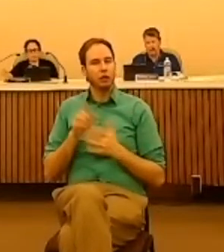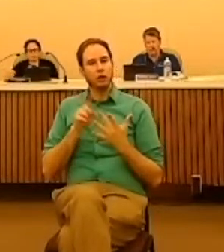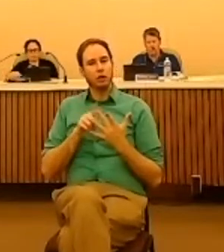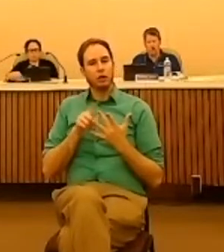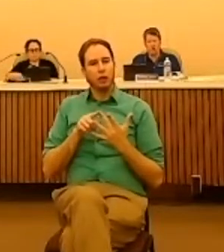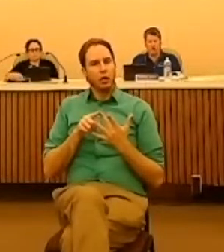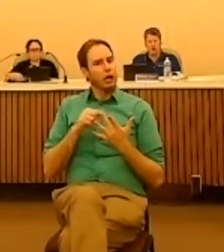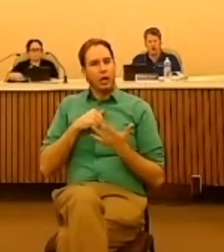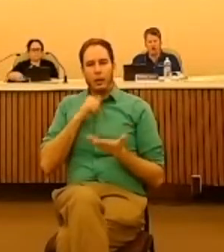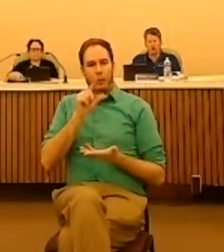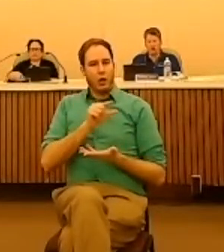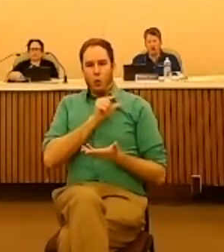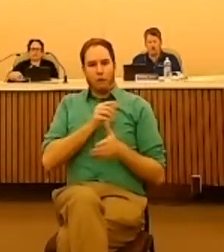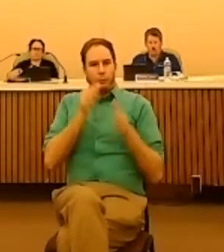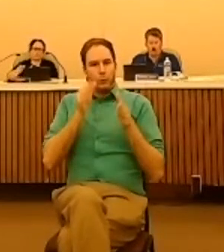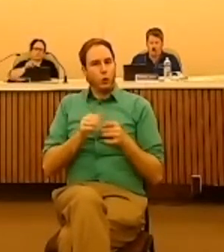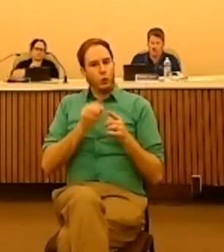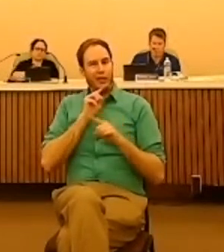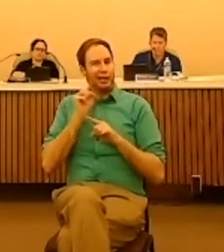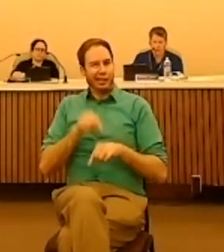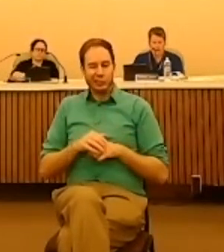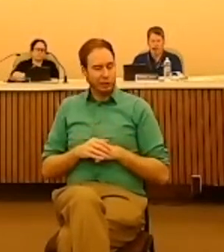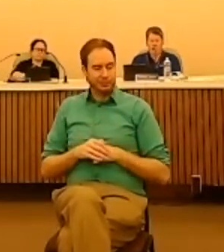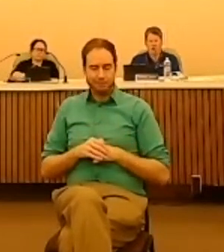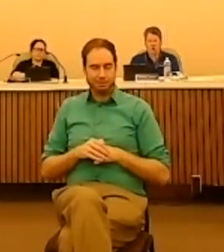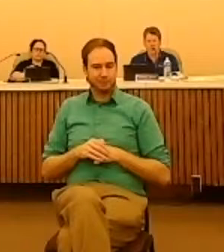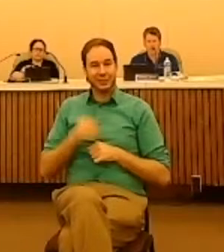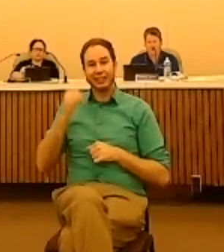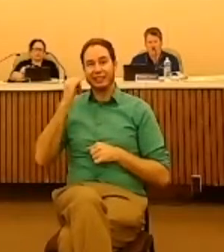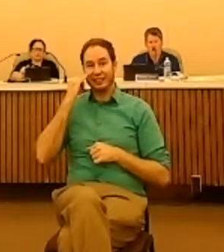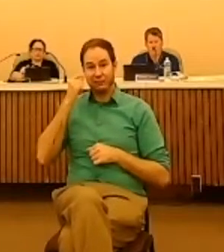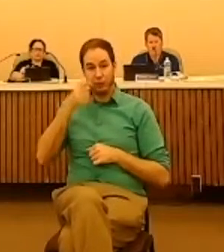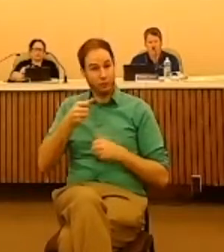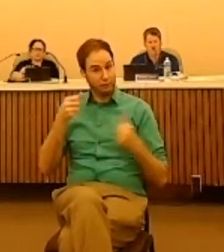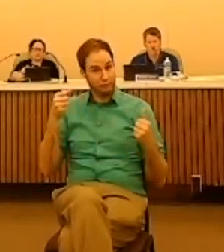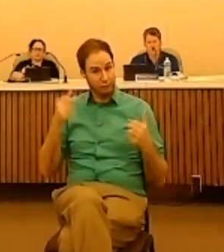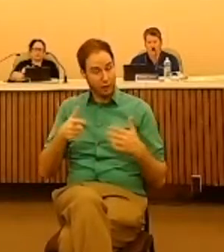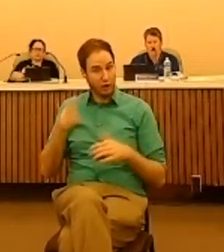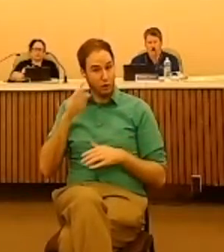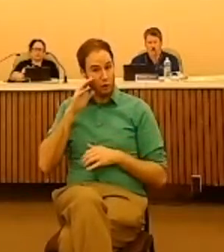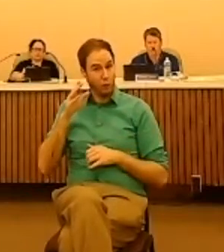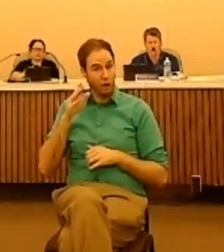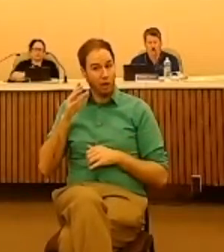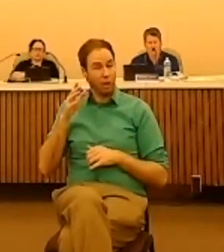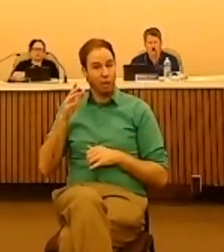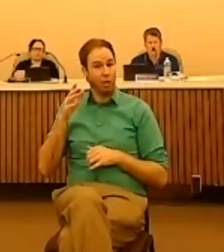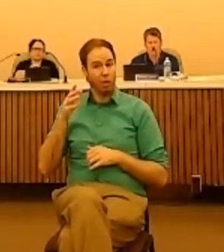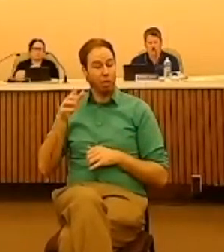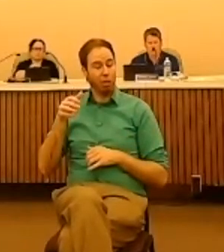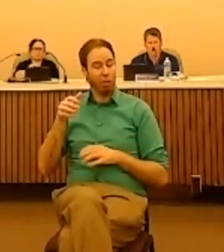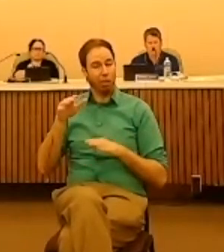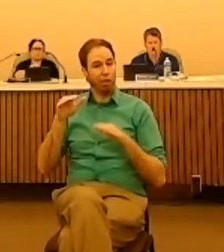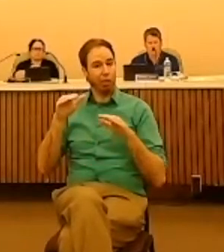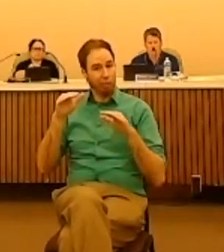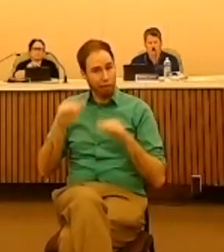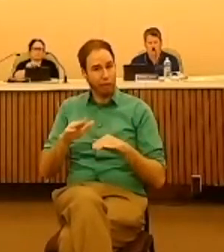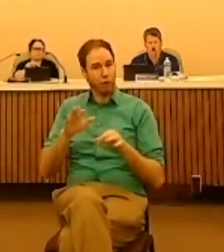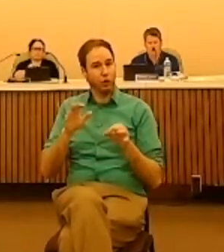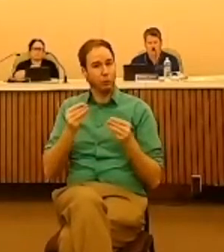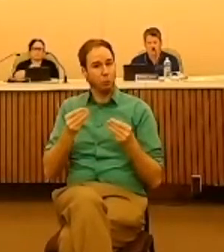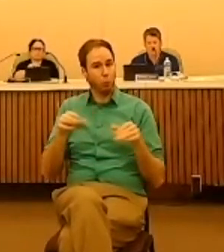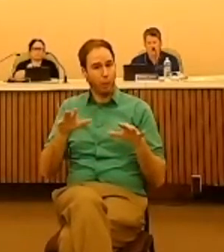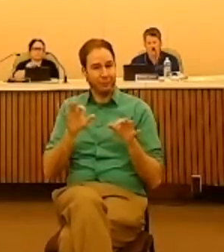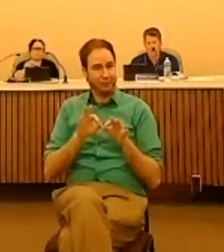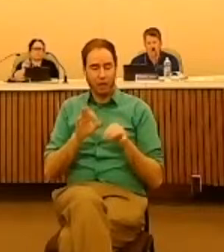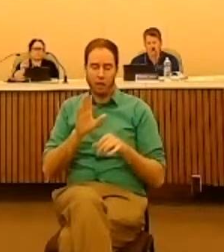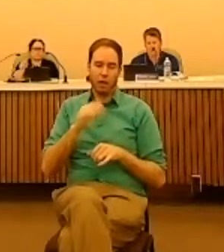I'm not qualified to answer that. If the fear is that it will tank property values, I do know